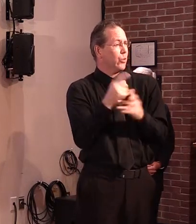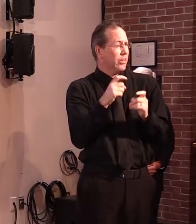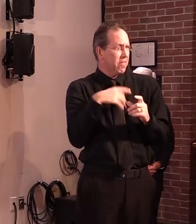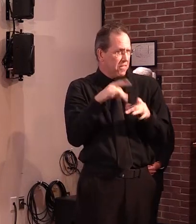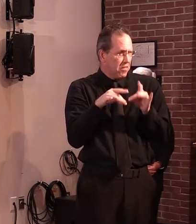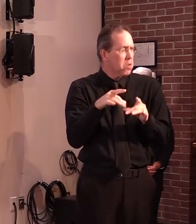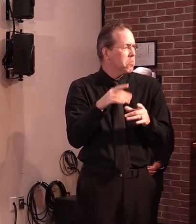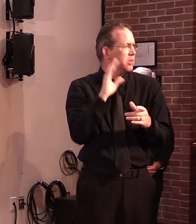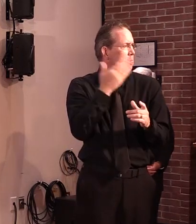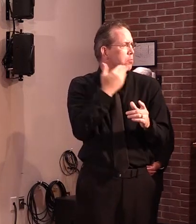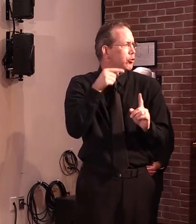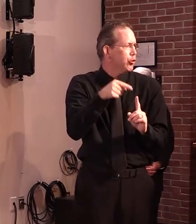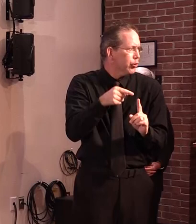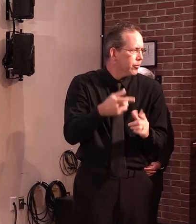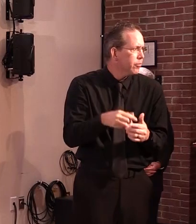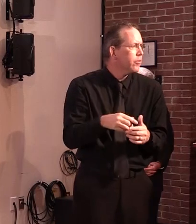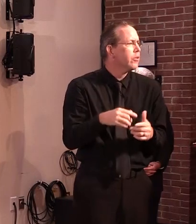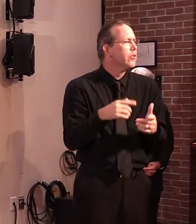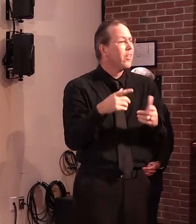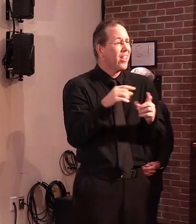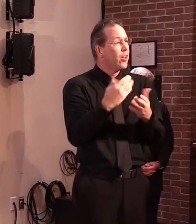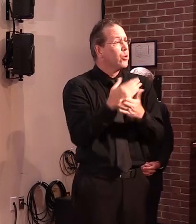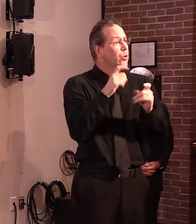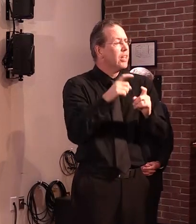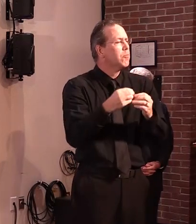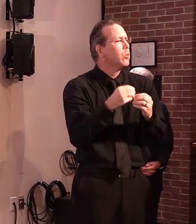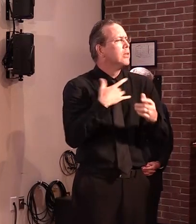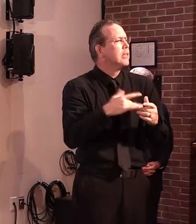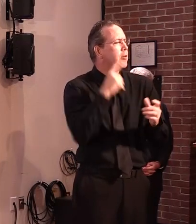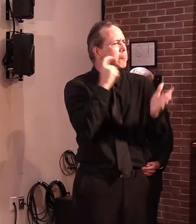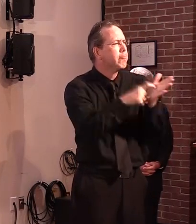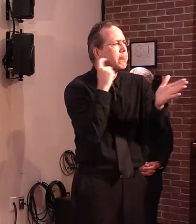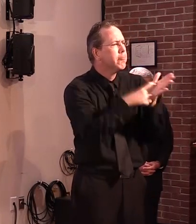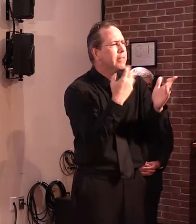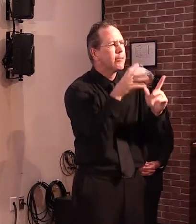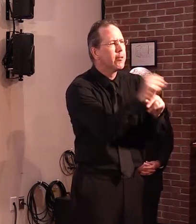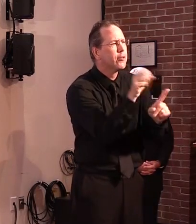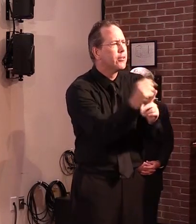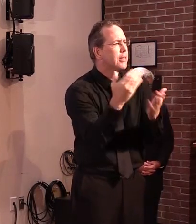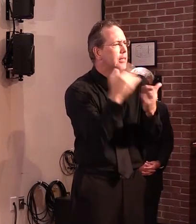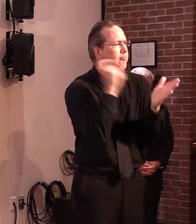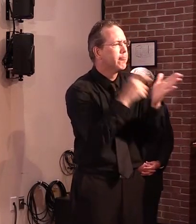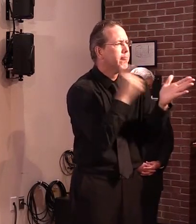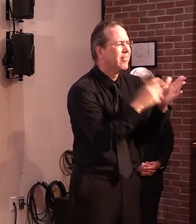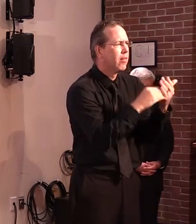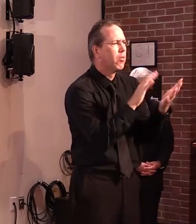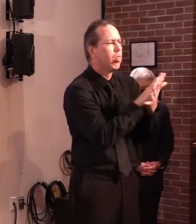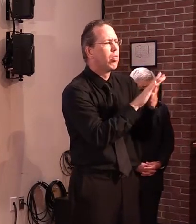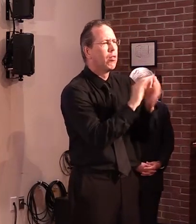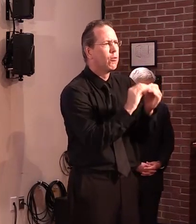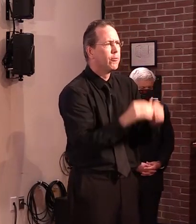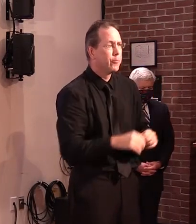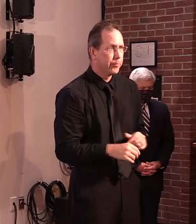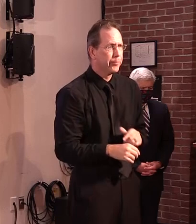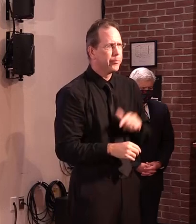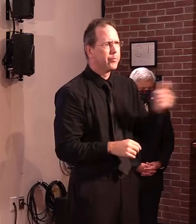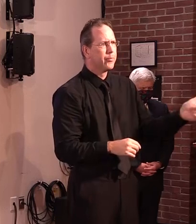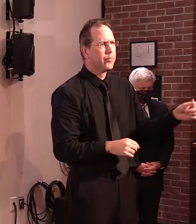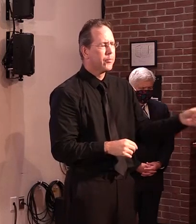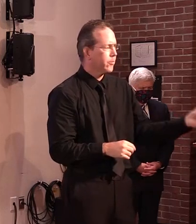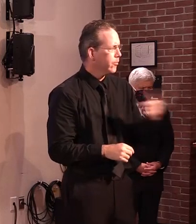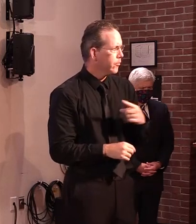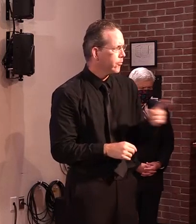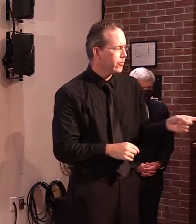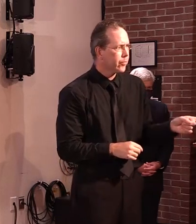you. Liz from NBC5. Hi, Dr. Fauci. As you know, cases have remained pretty low here